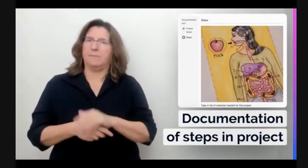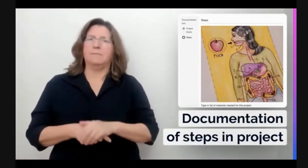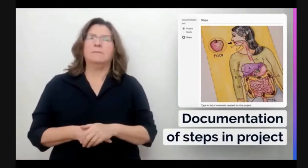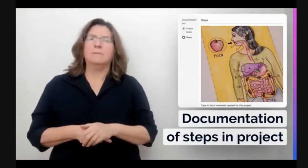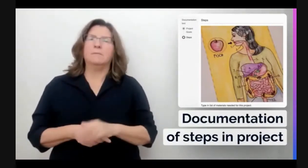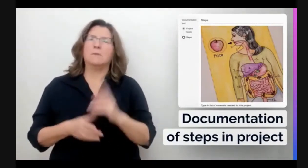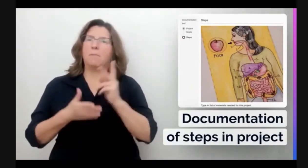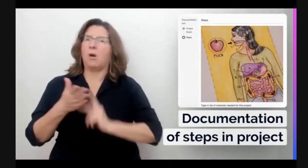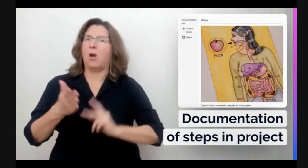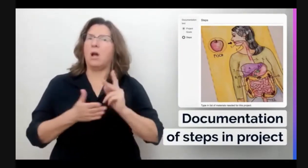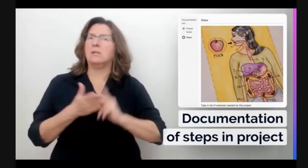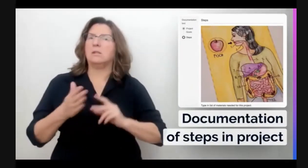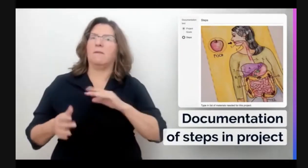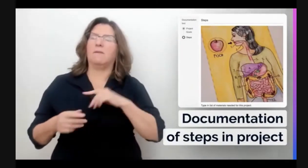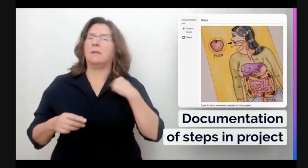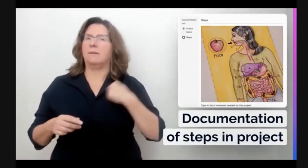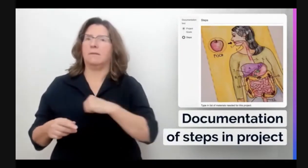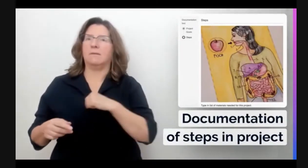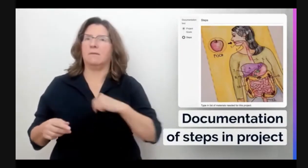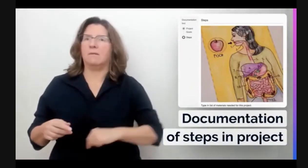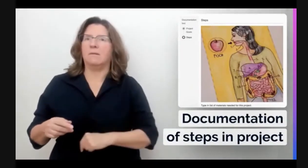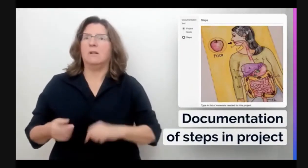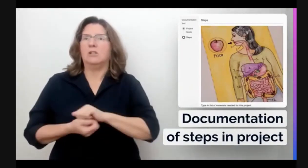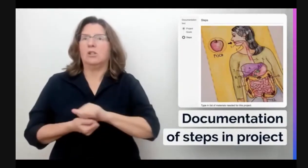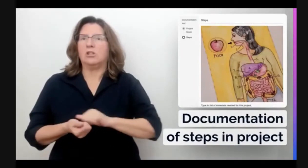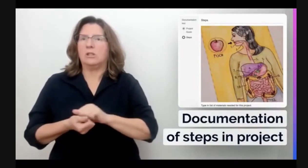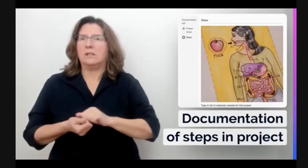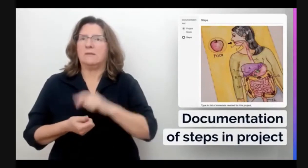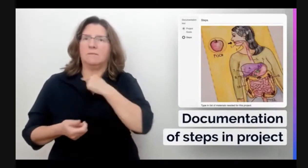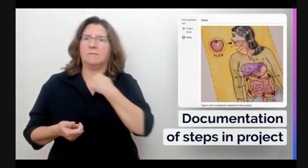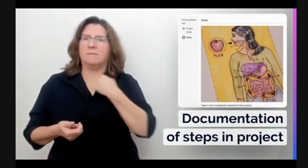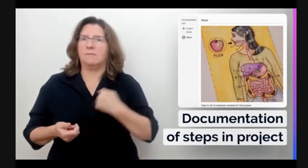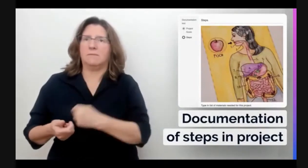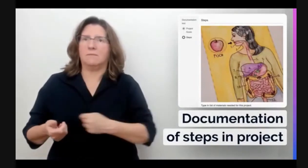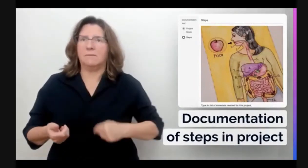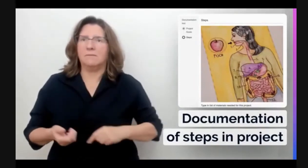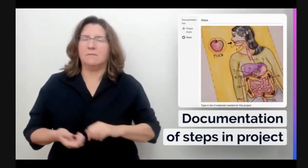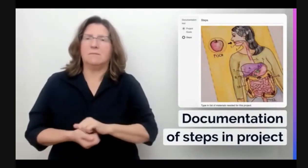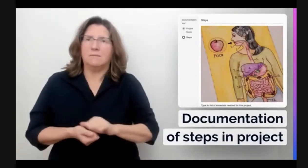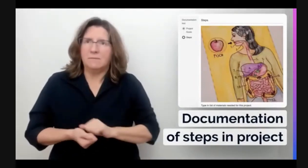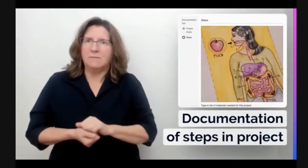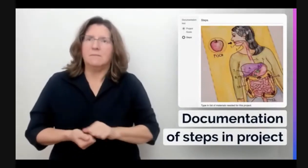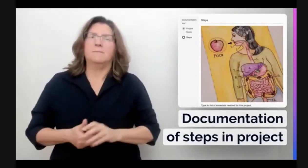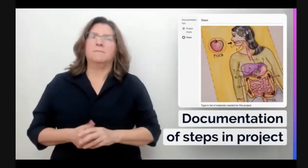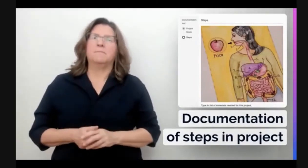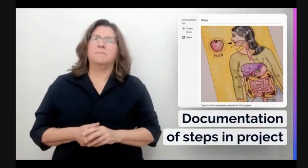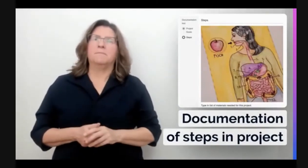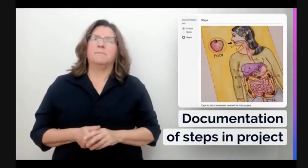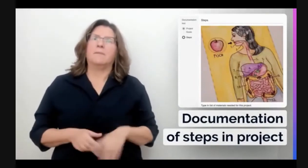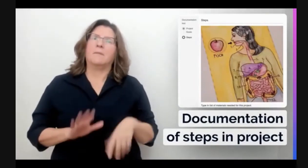You see on the slide a diagram here showing part of the digestive system.